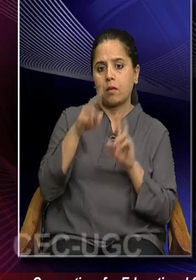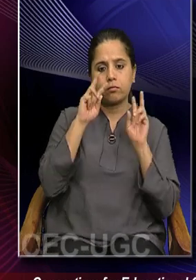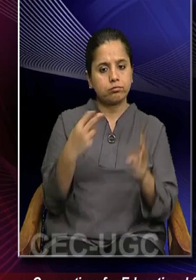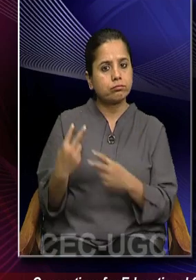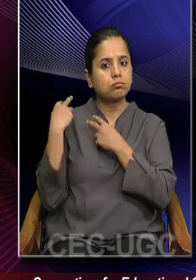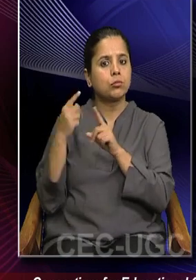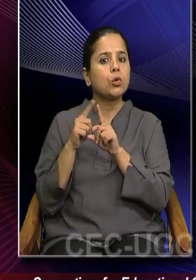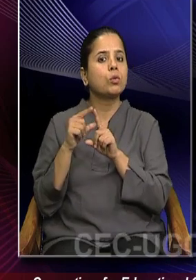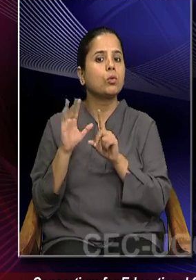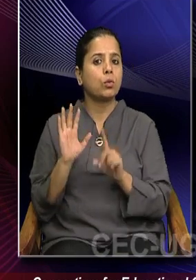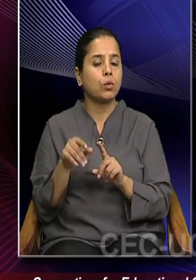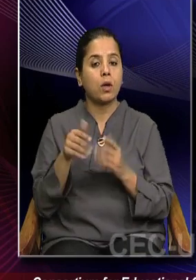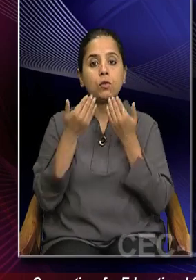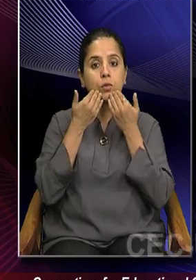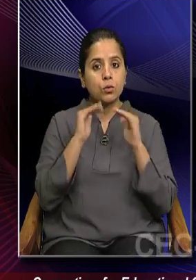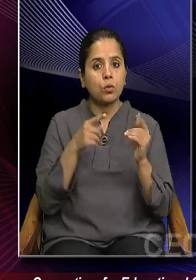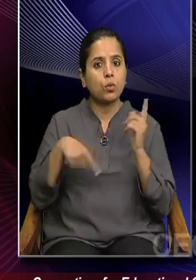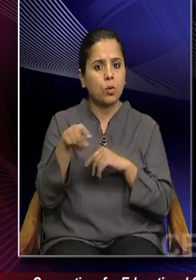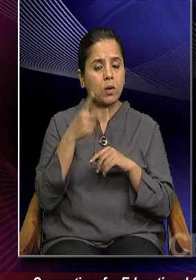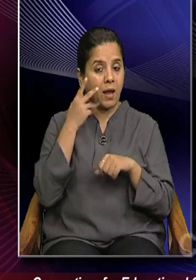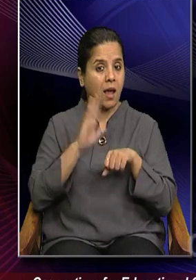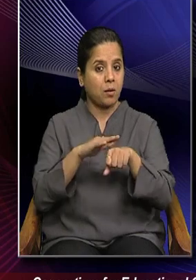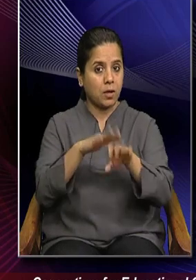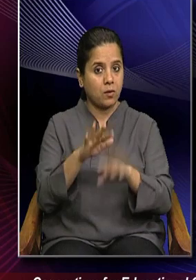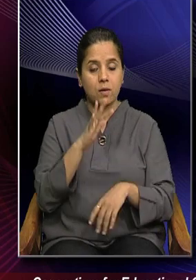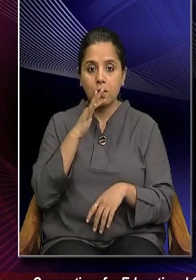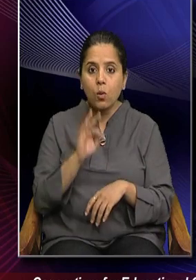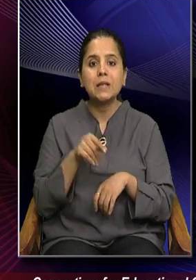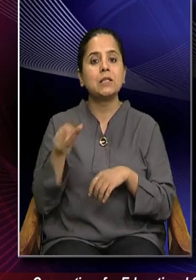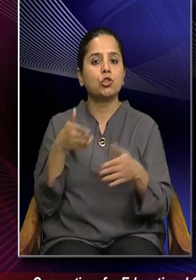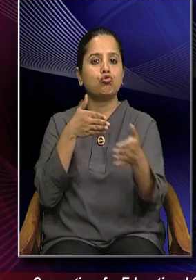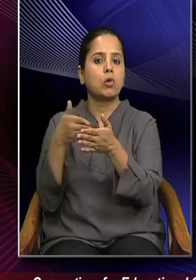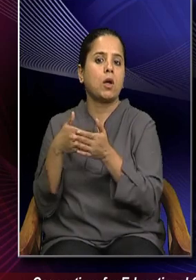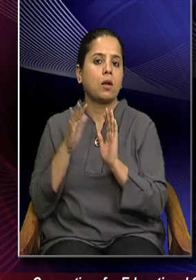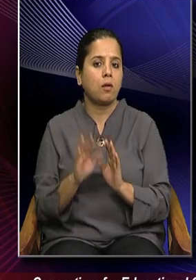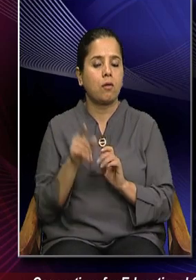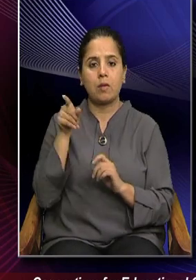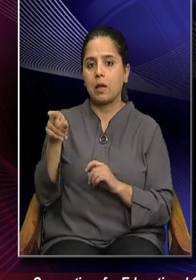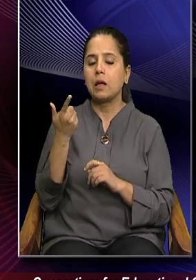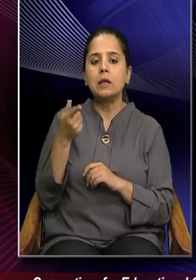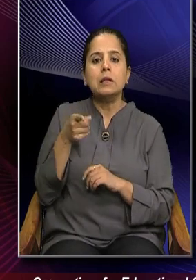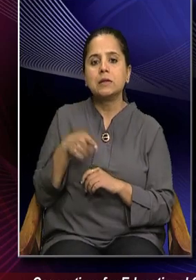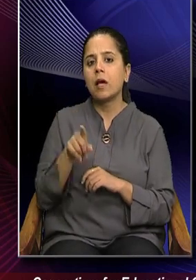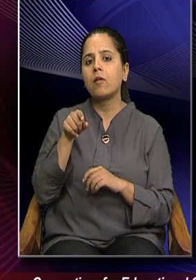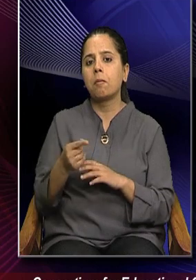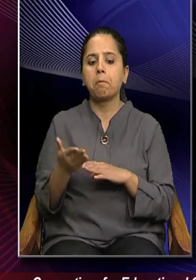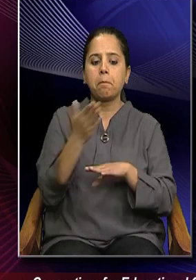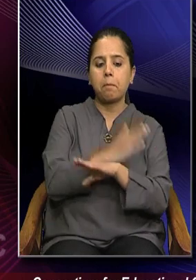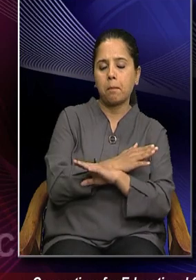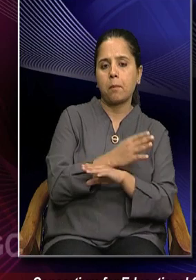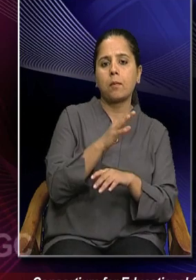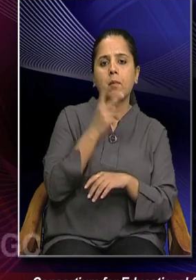reflection. The students face the real challenges that they don't have a